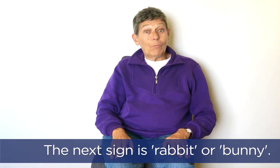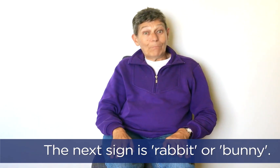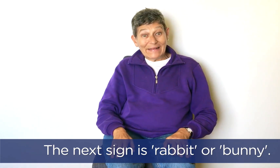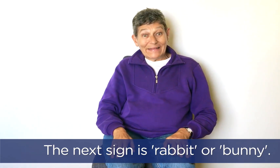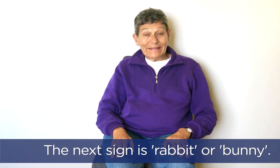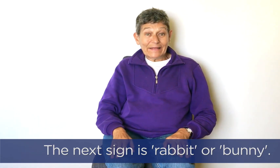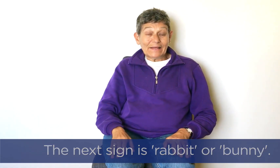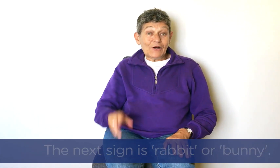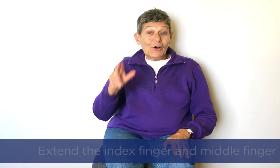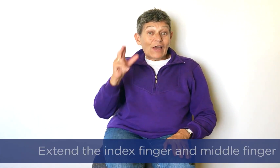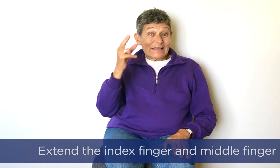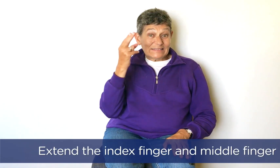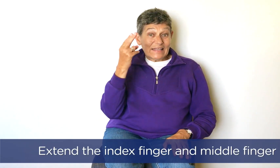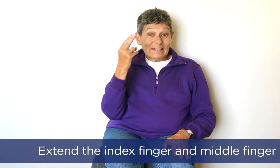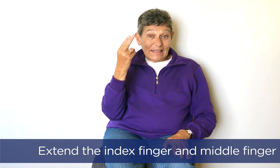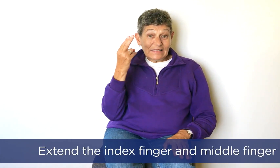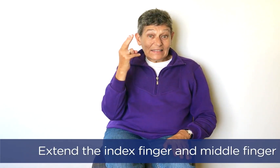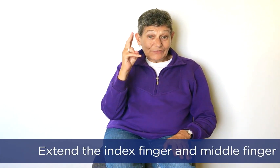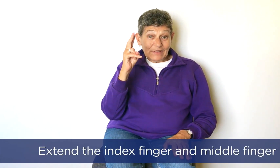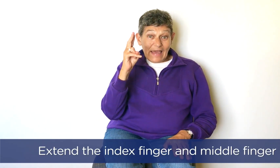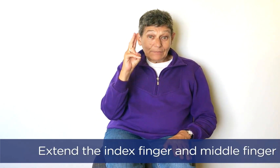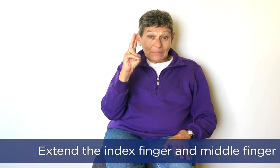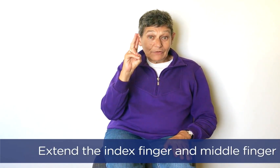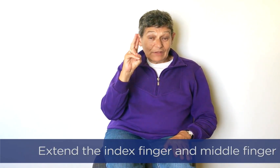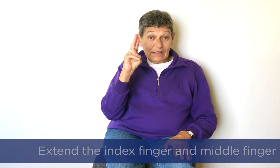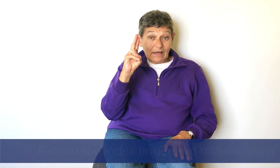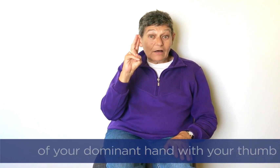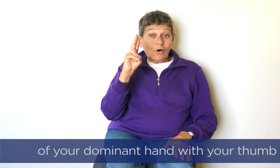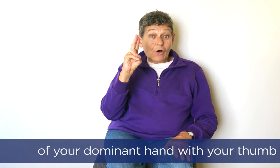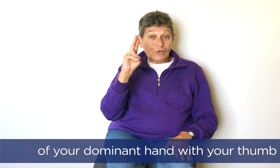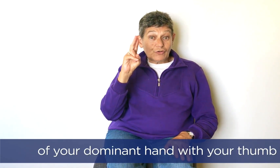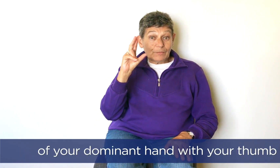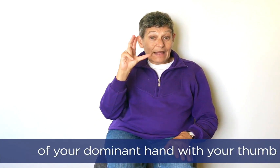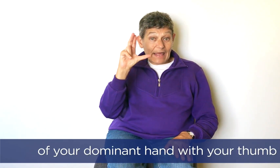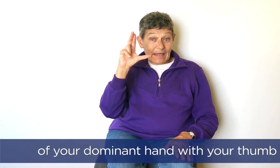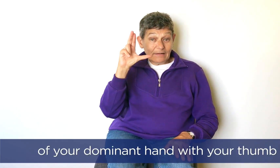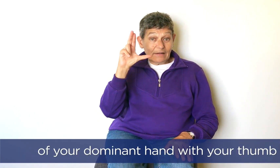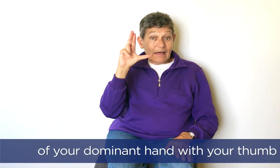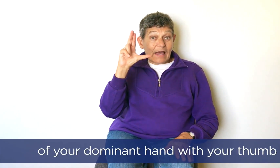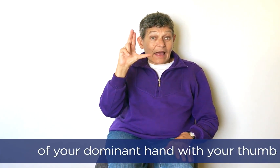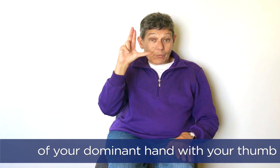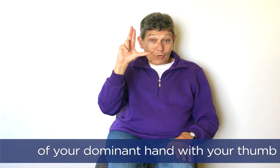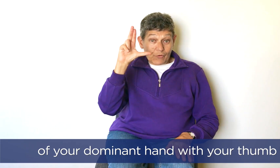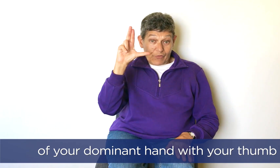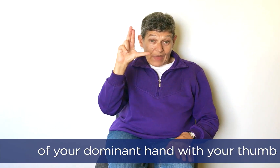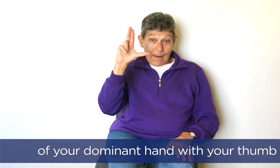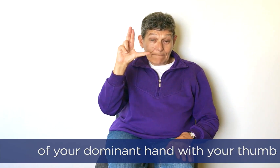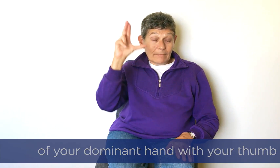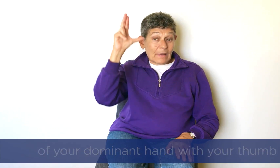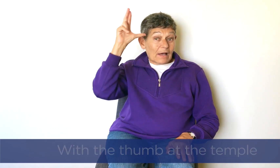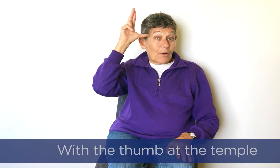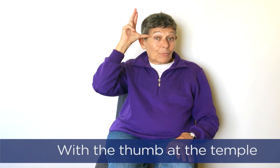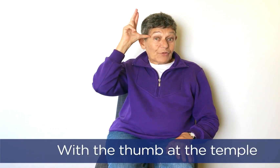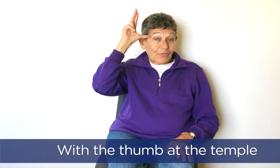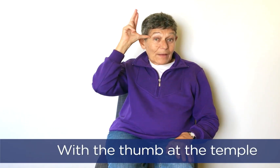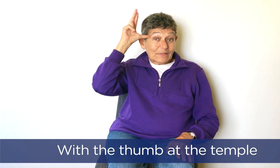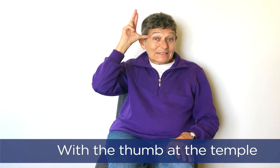bunny. Extend the index finger and middle finger of your dominant hand with your thumb. Put the thumb at the